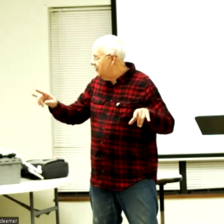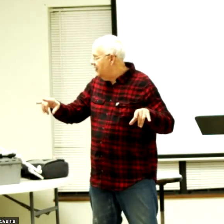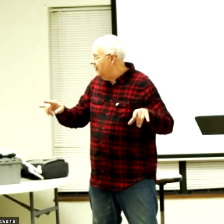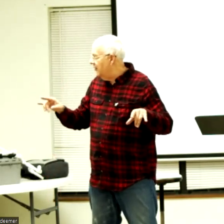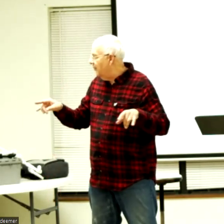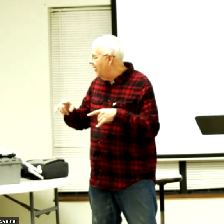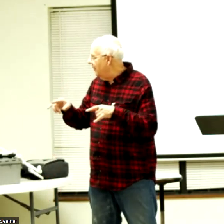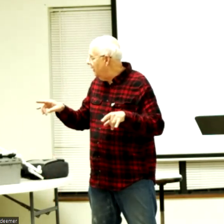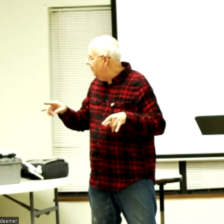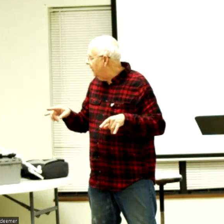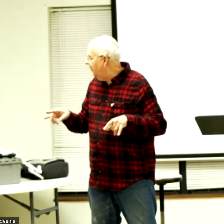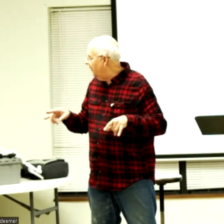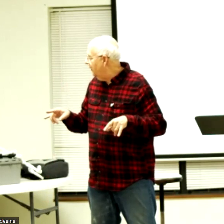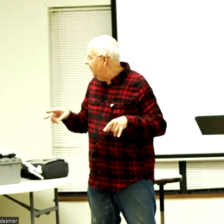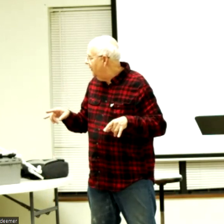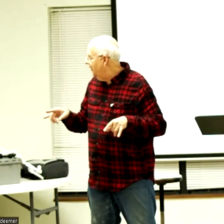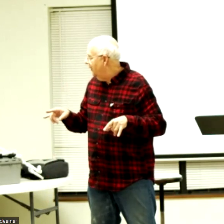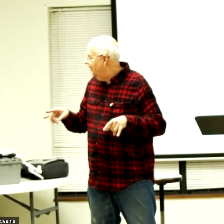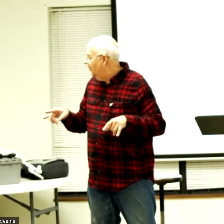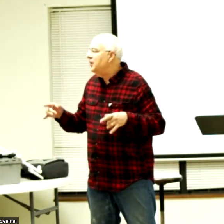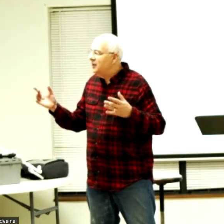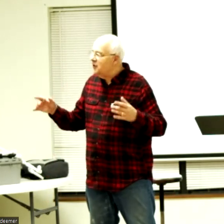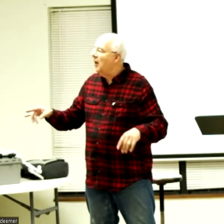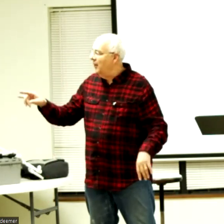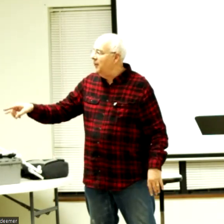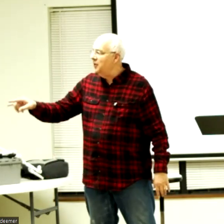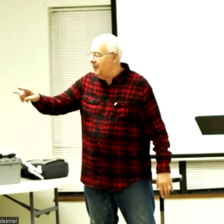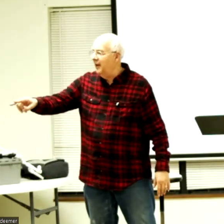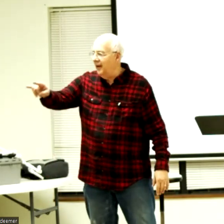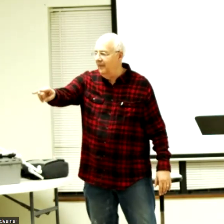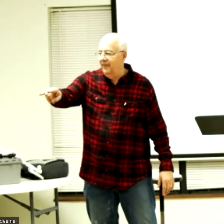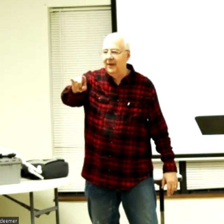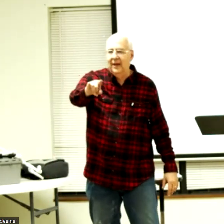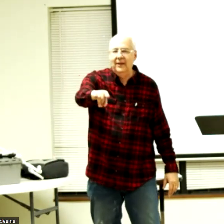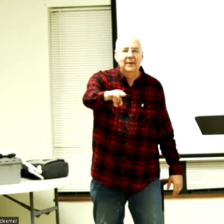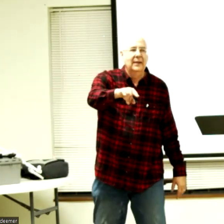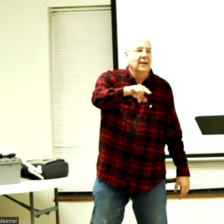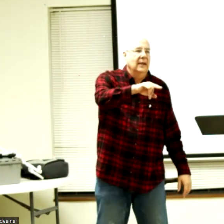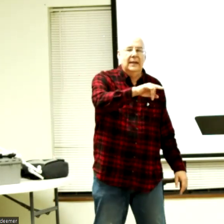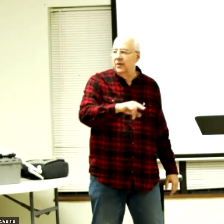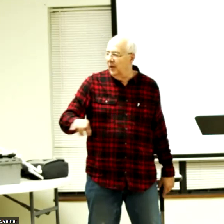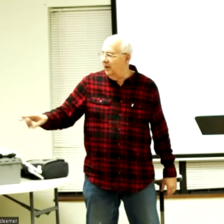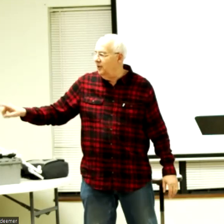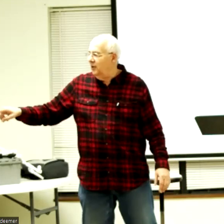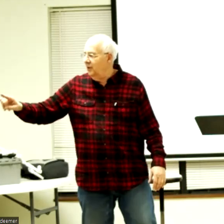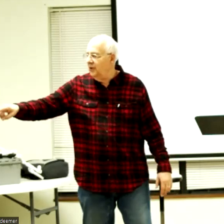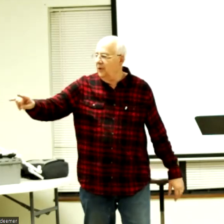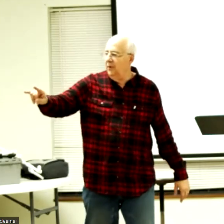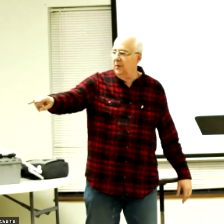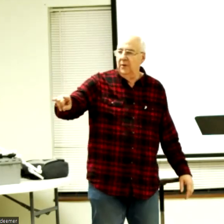to each other or break them up? How do you want to? Well, to start with, we'll just pair up. Okay. So 2, 2,